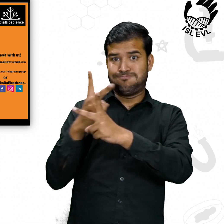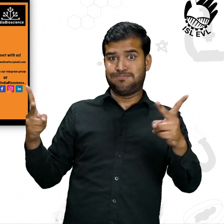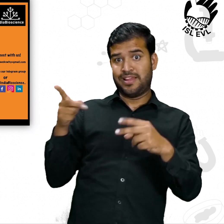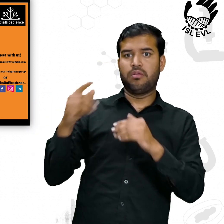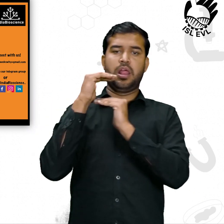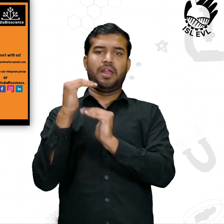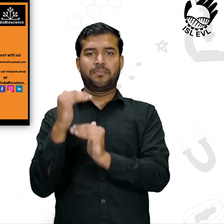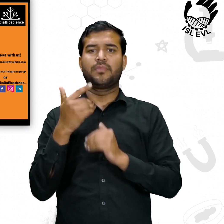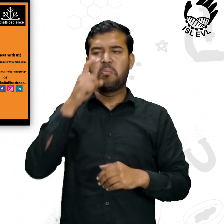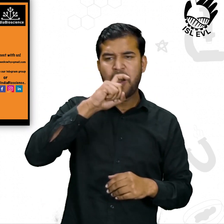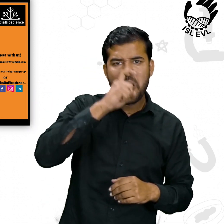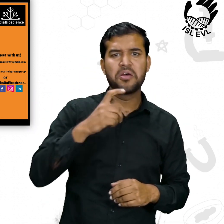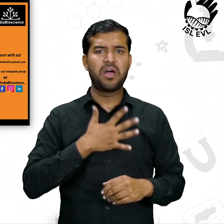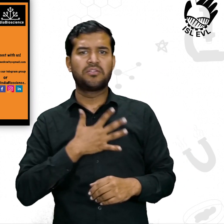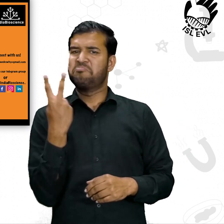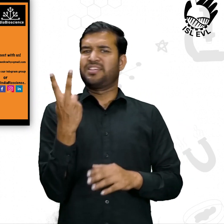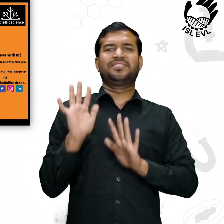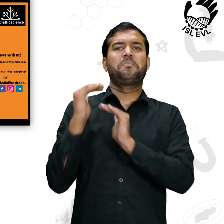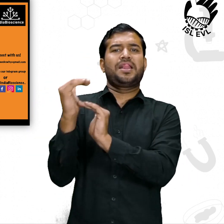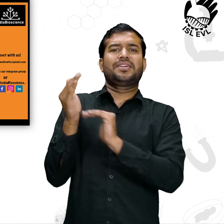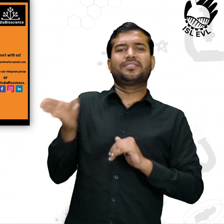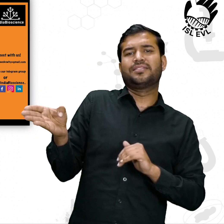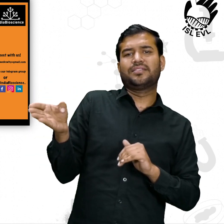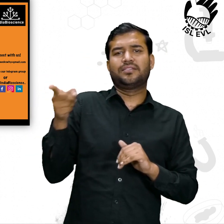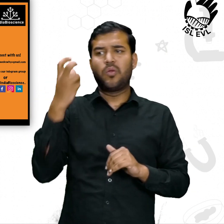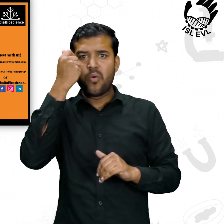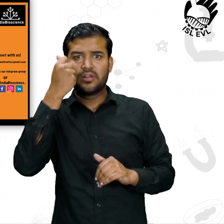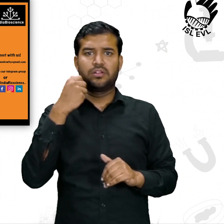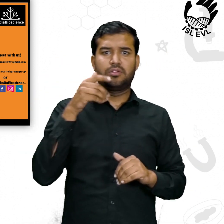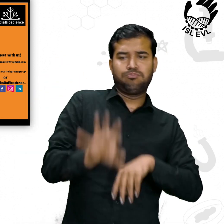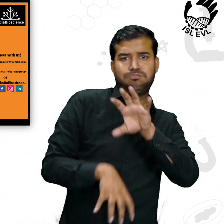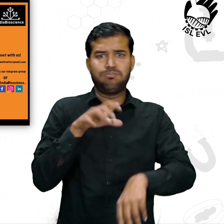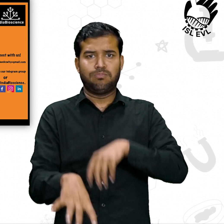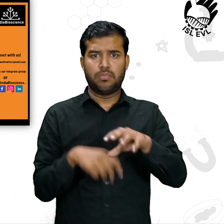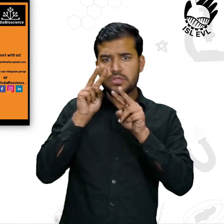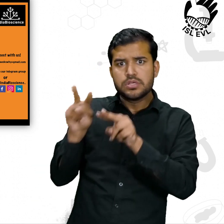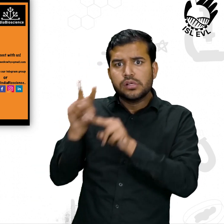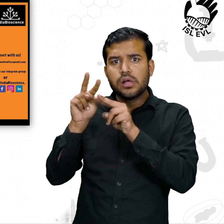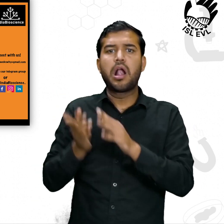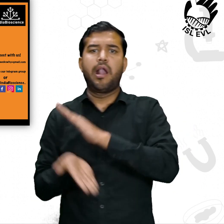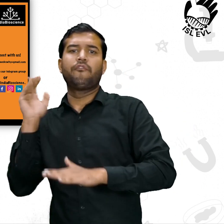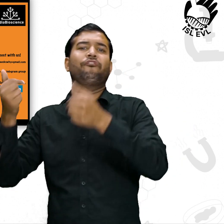so then our question is like, or how do you study these wild animals? Like,